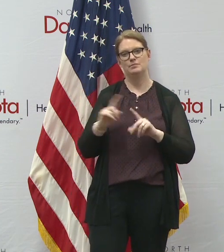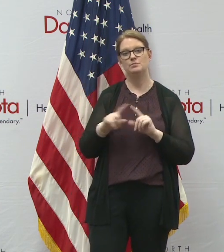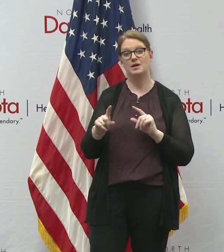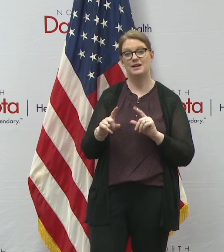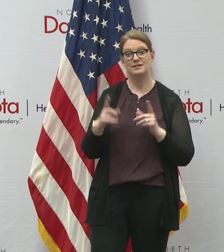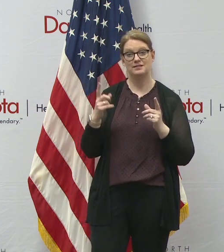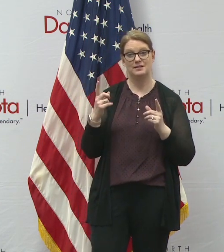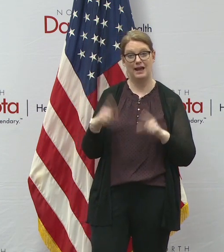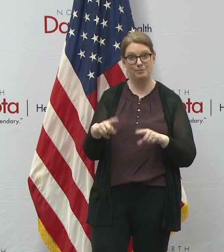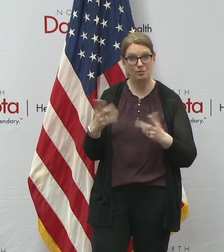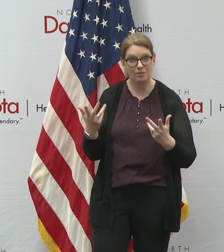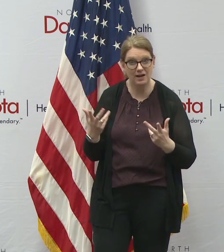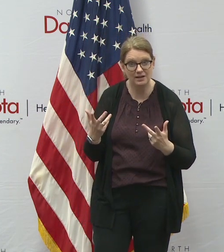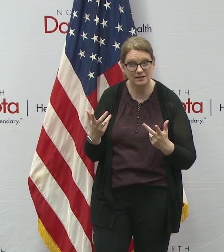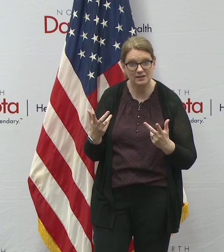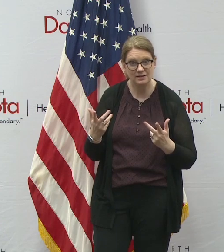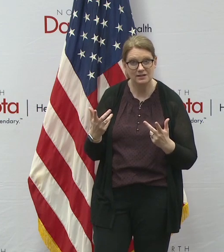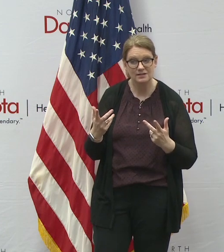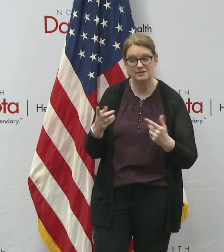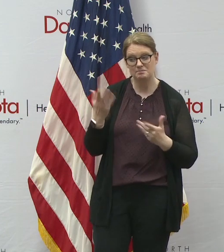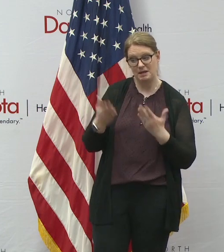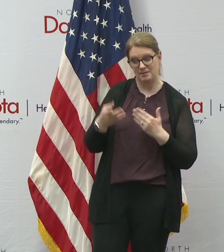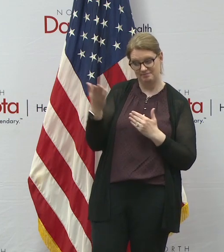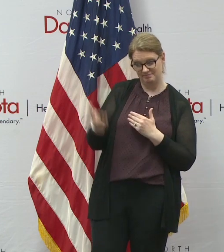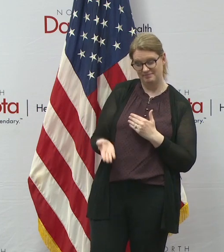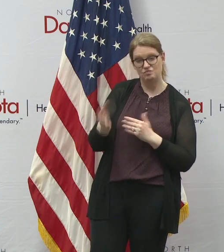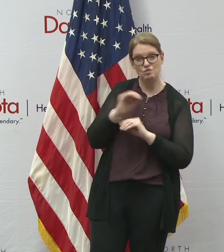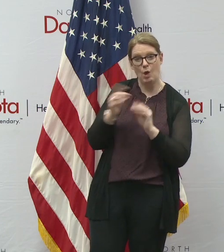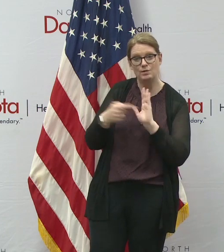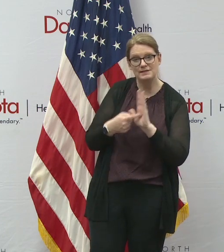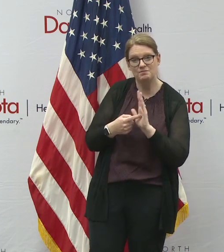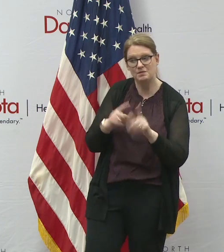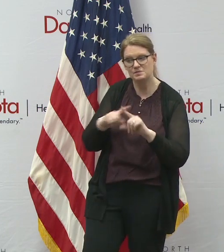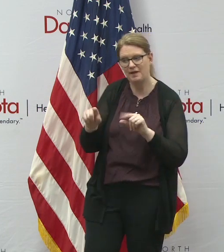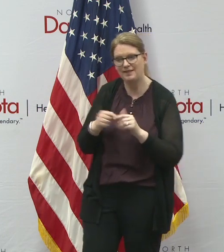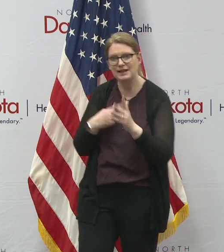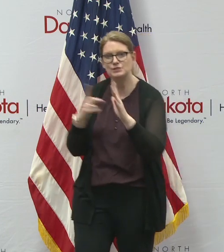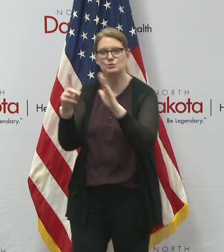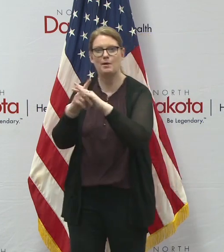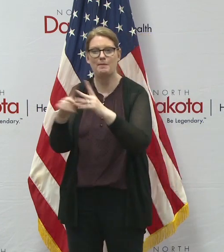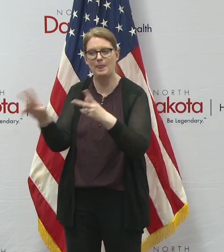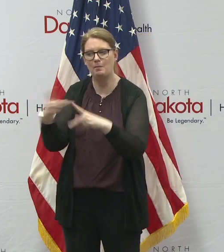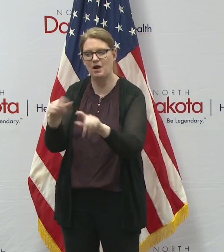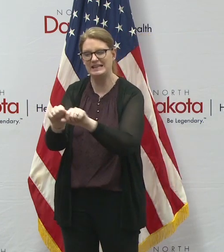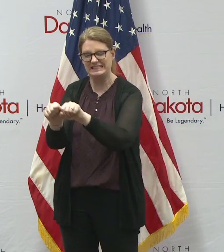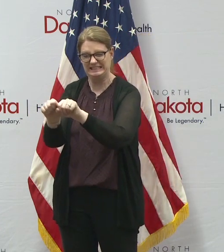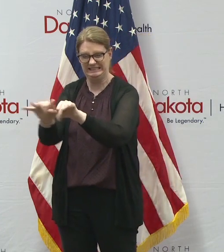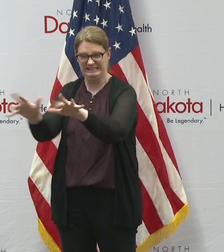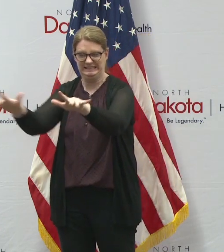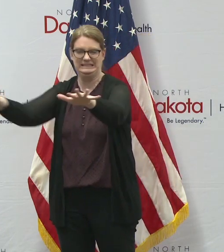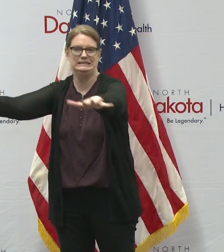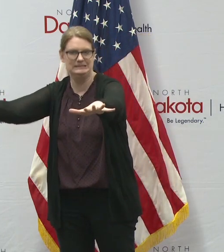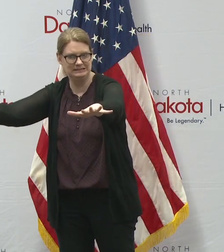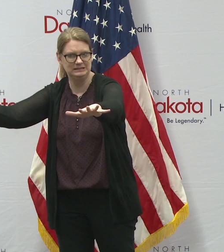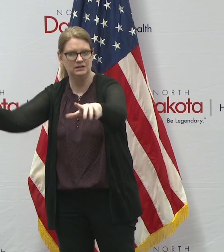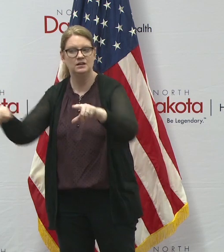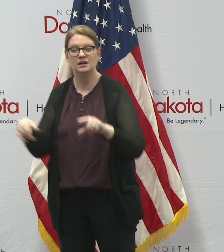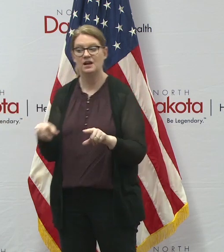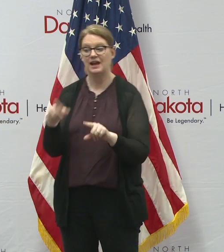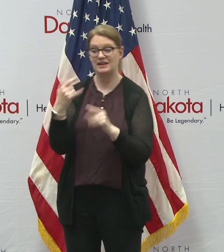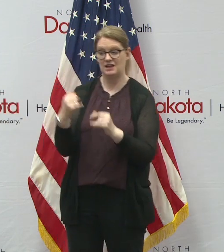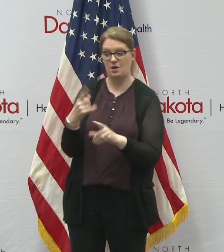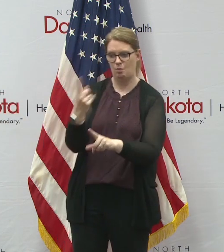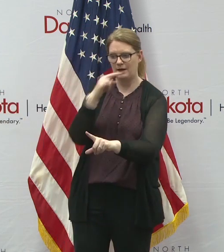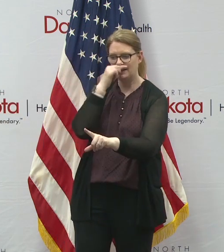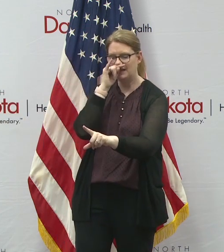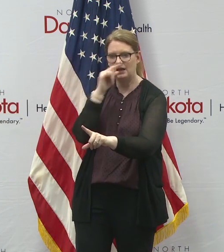sick because someone without symptoms could be transferring that, and then one of those other kids has got a living situation where they're living